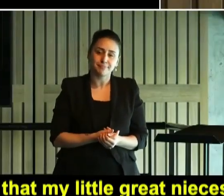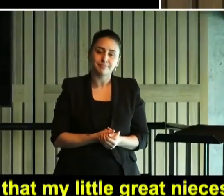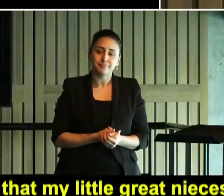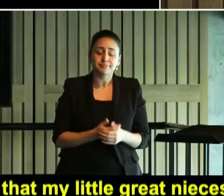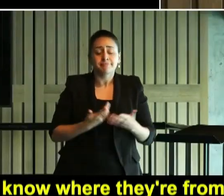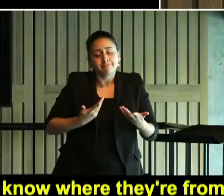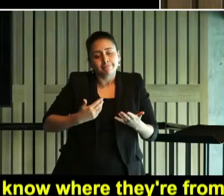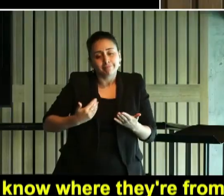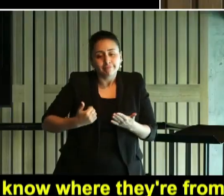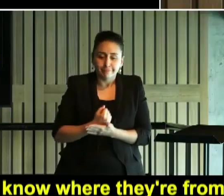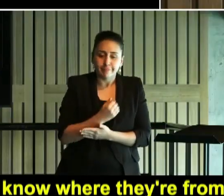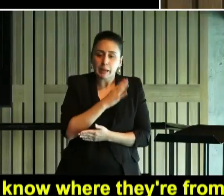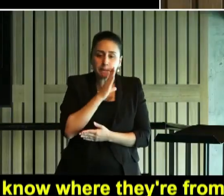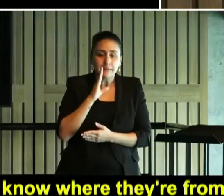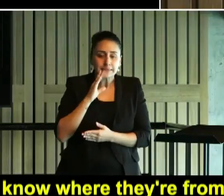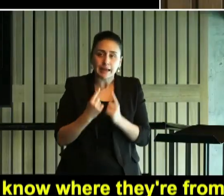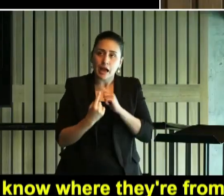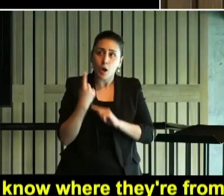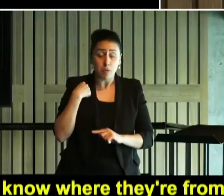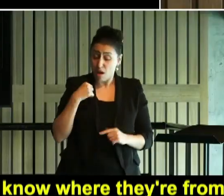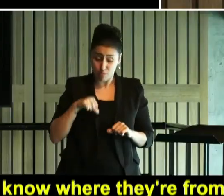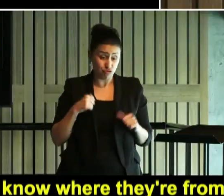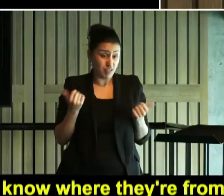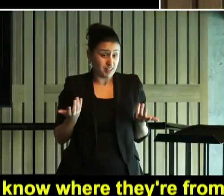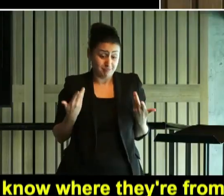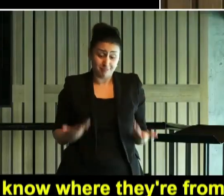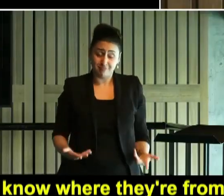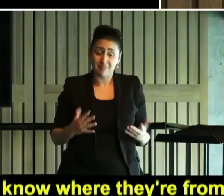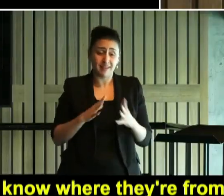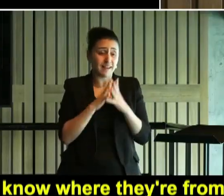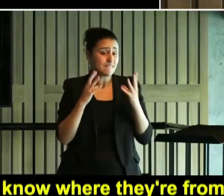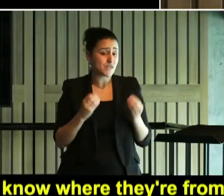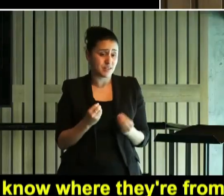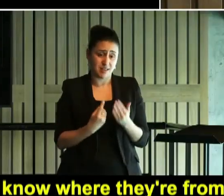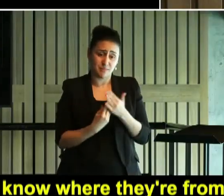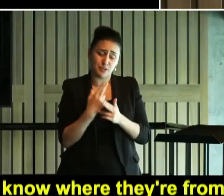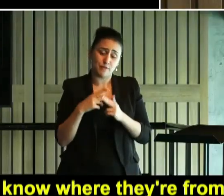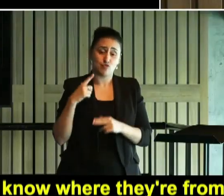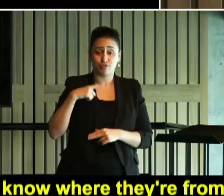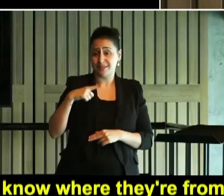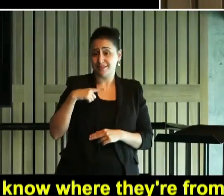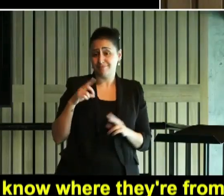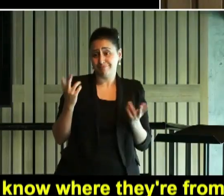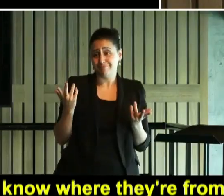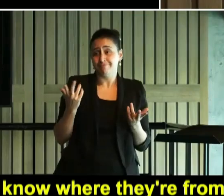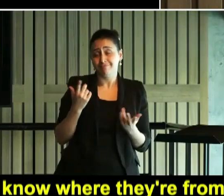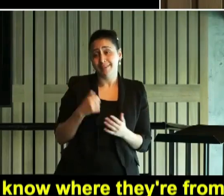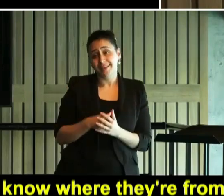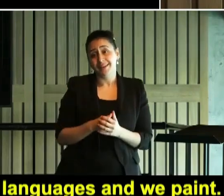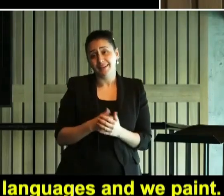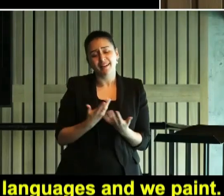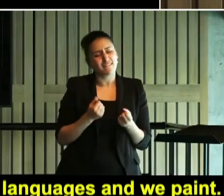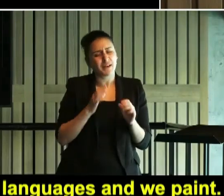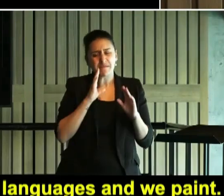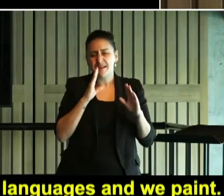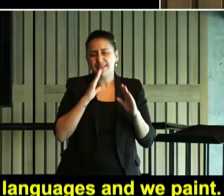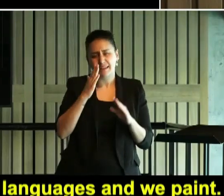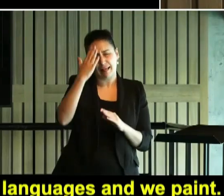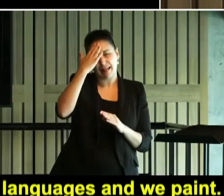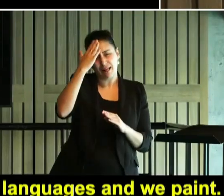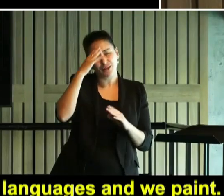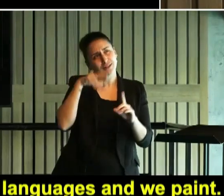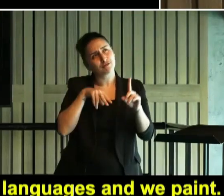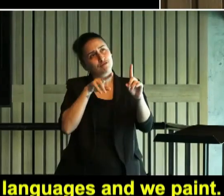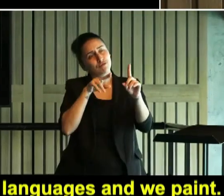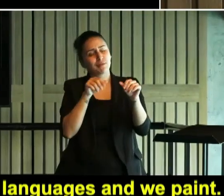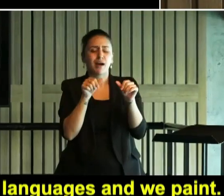missed out on it, but really doing okay. It all happens for a reason. But I would have liked that more. But I've got amazing people and elders and